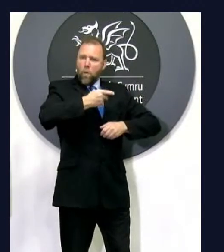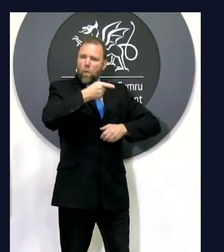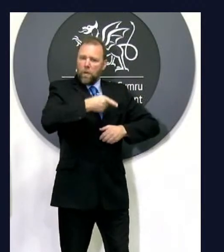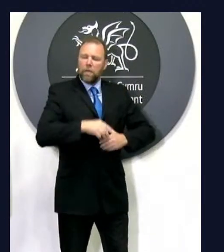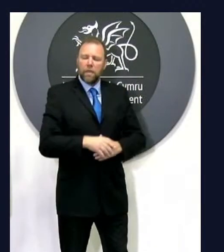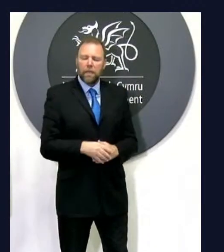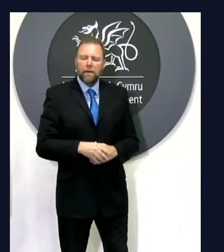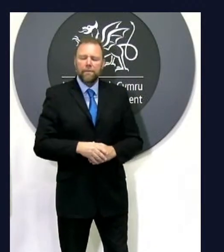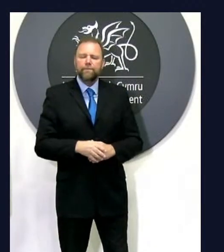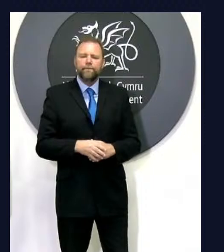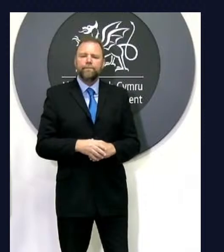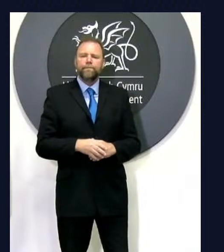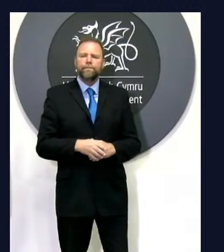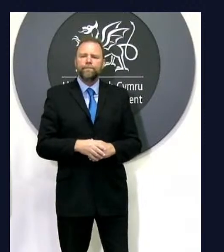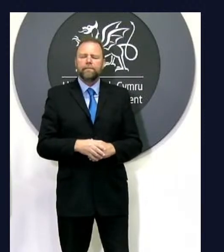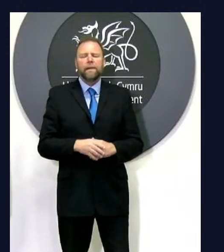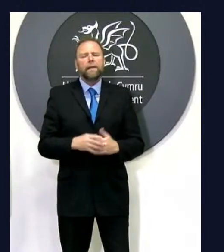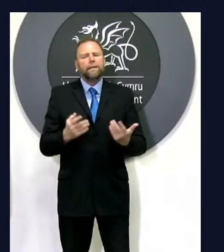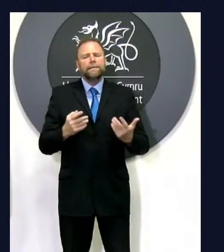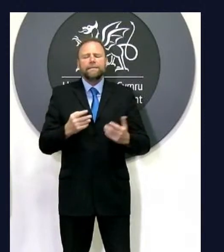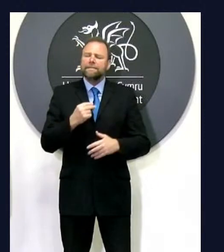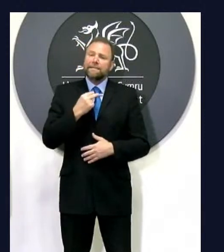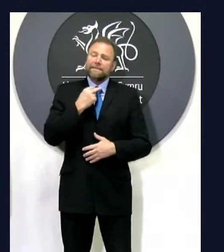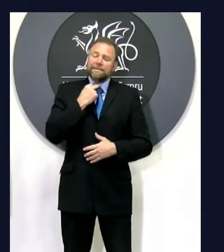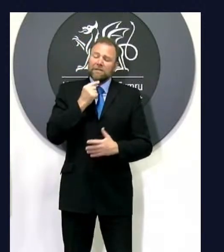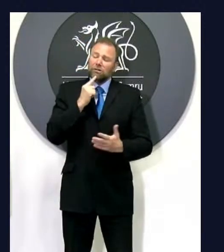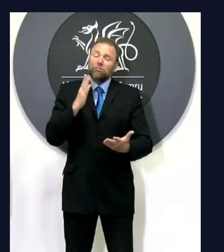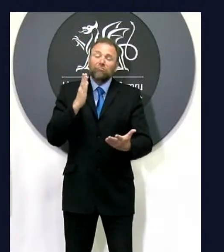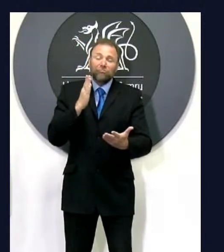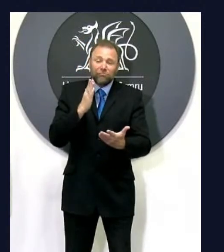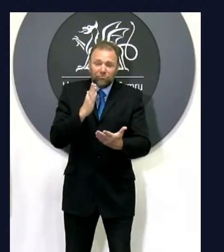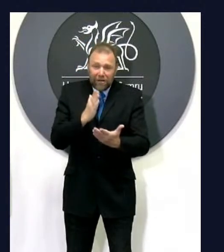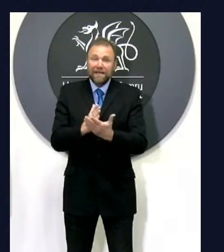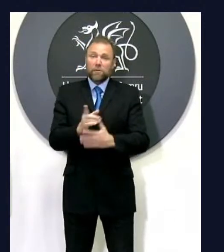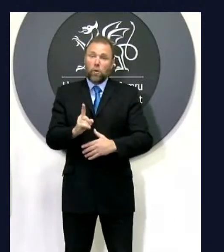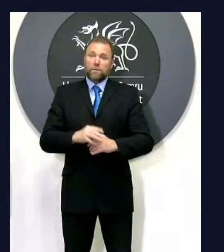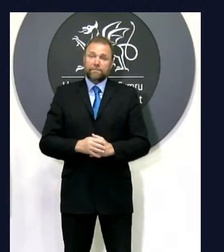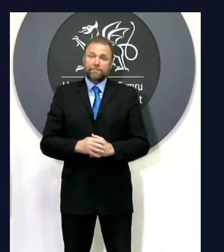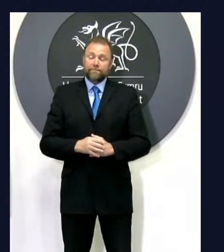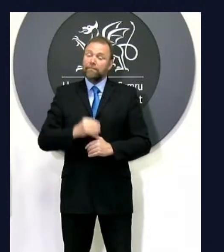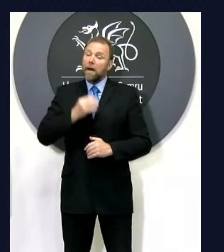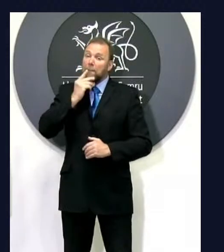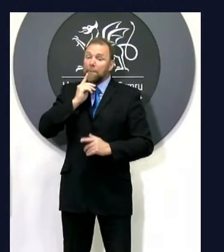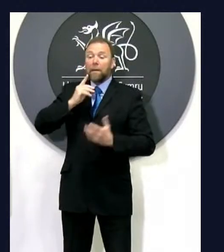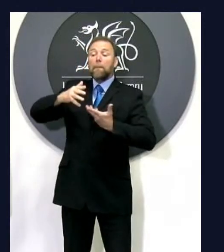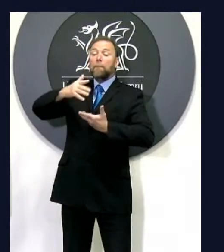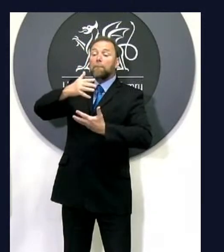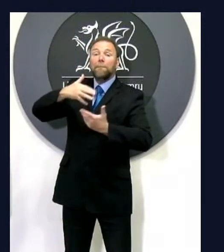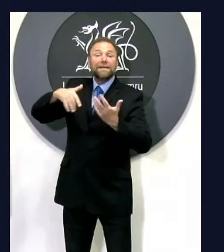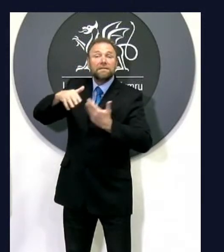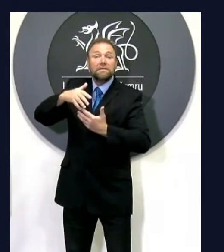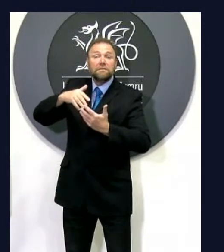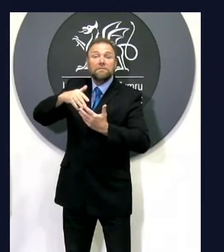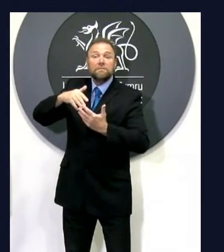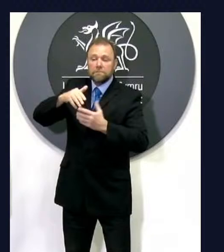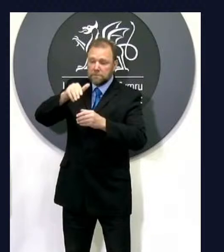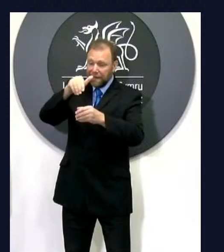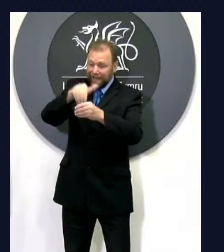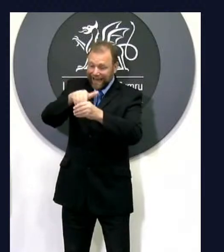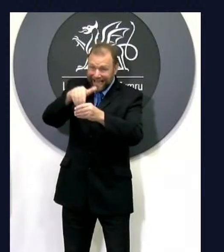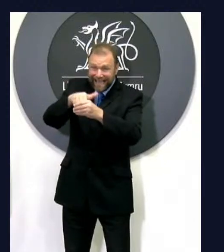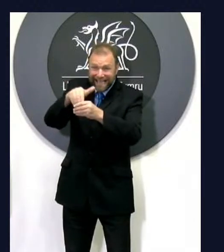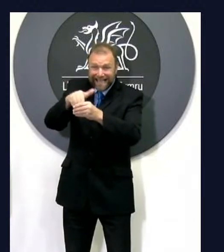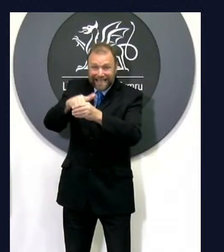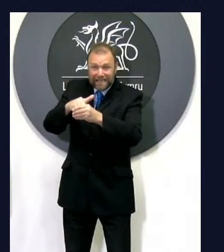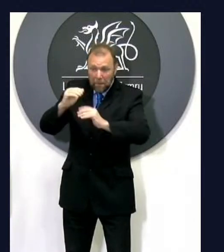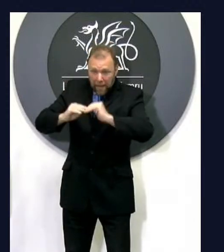Unfortunately, the reality is that whenever people mix, especially if that's indoors, especially if that's in areas which are not well ventilated,